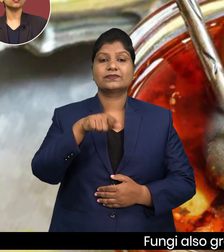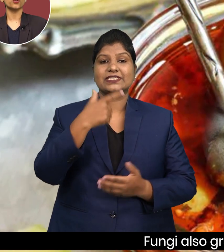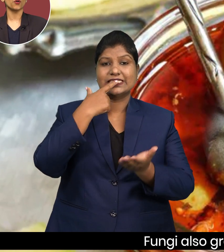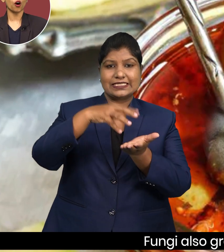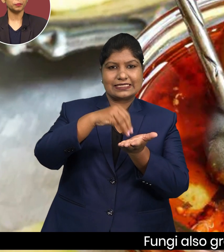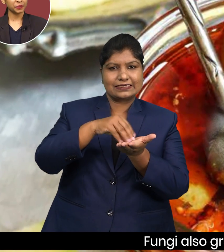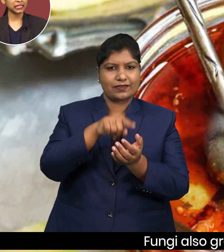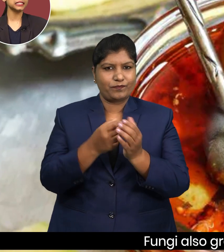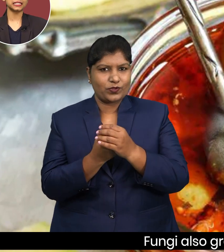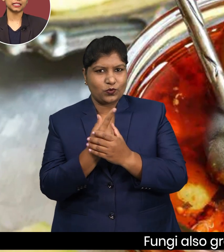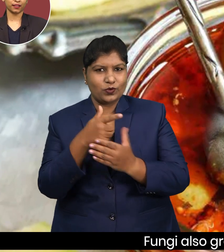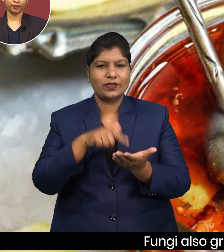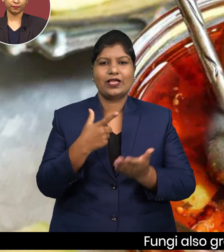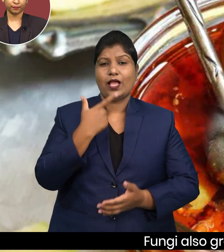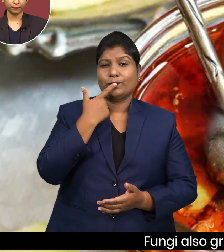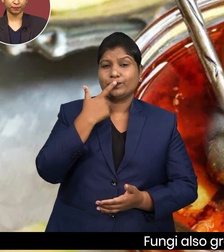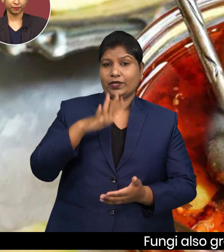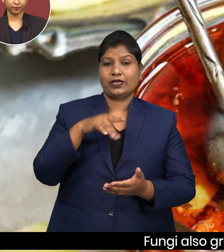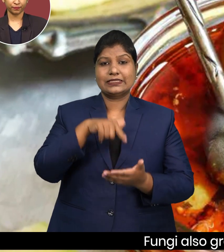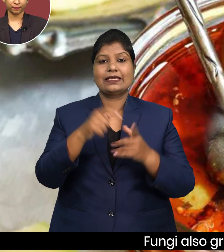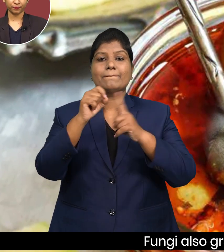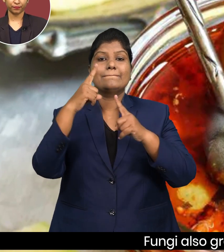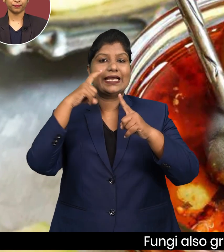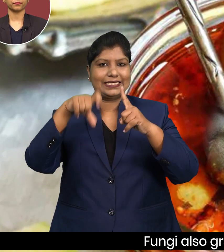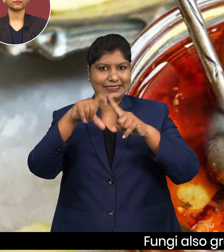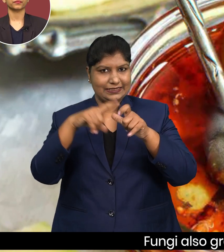Fungi also grow on pickles,